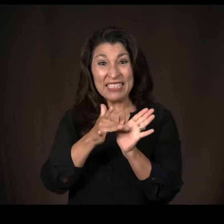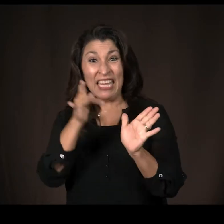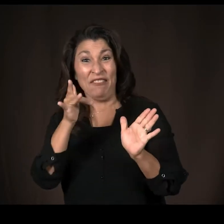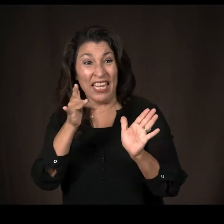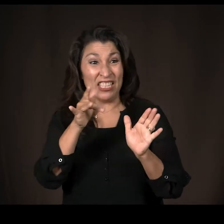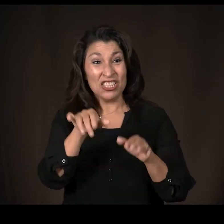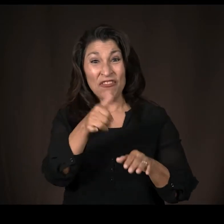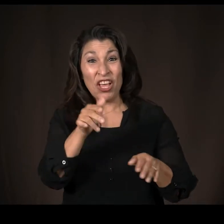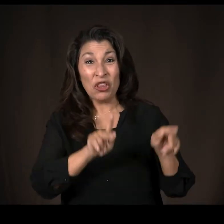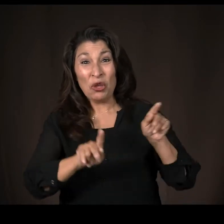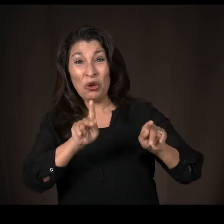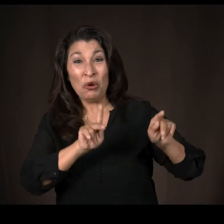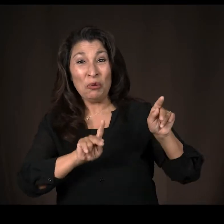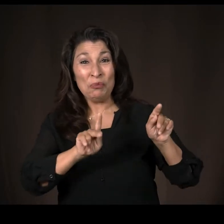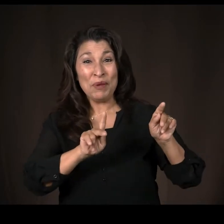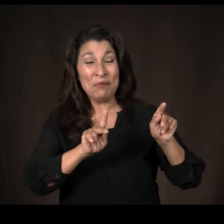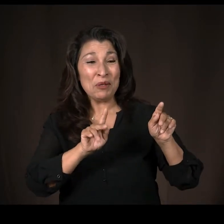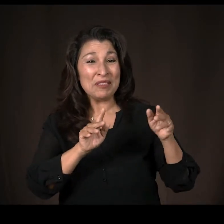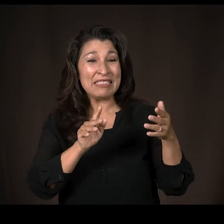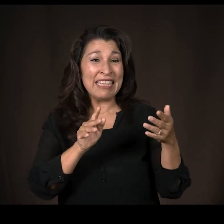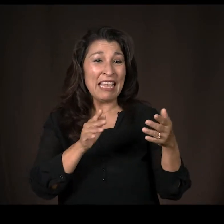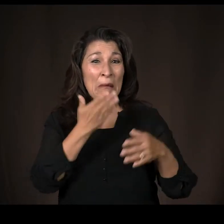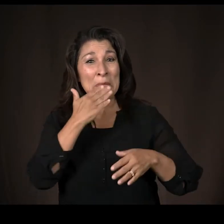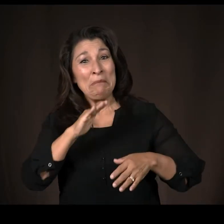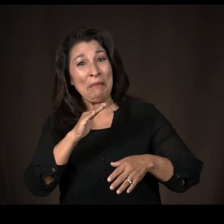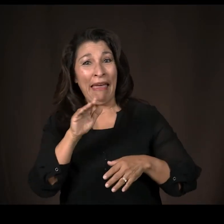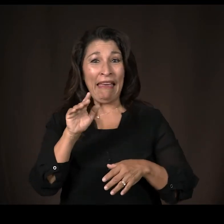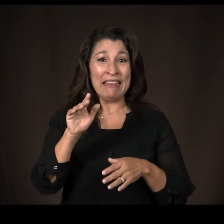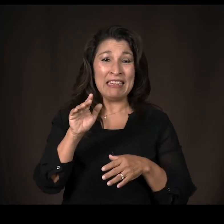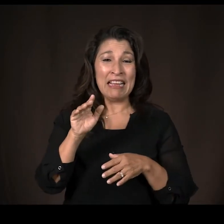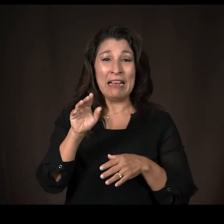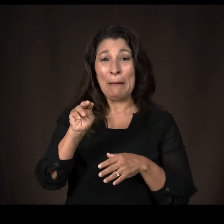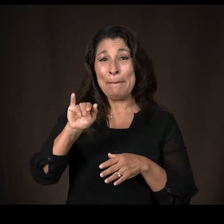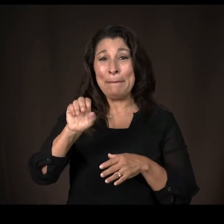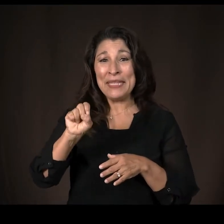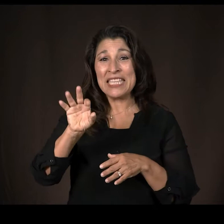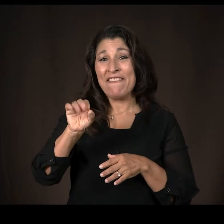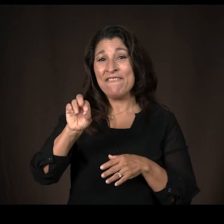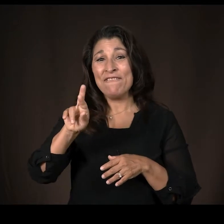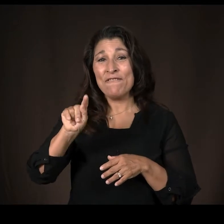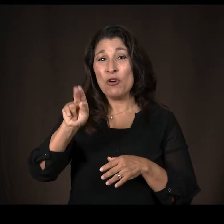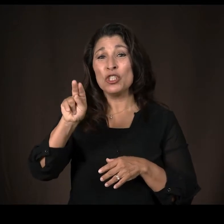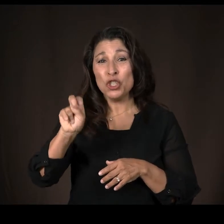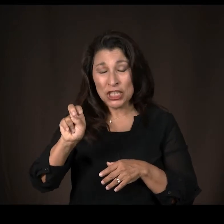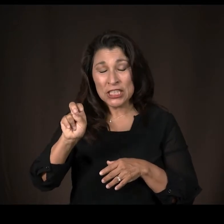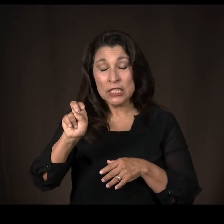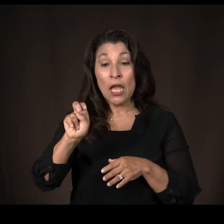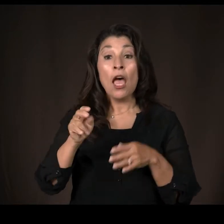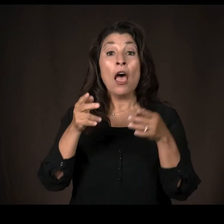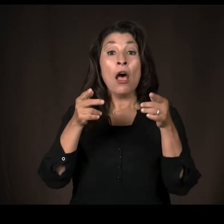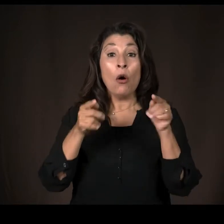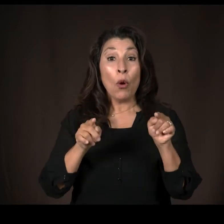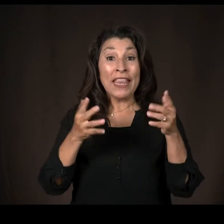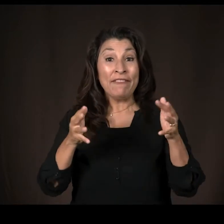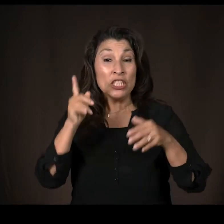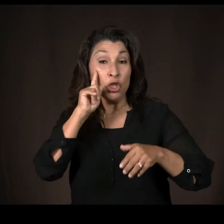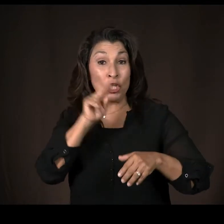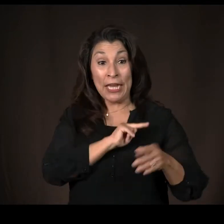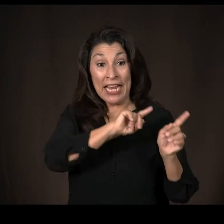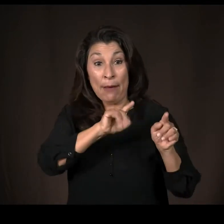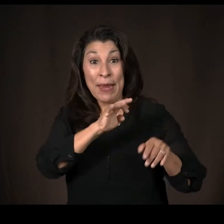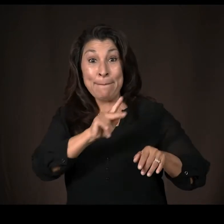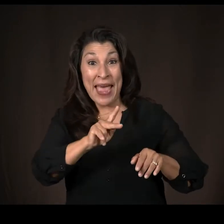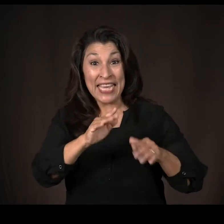misfortune. So when they heard that Nehemiah was coming back to rebuild the city, guess what? It threatened them.